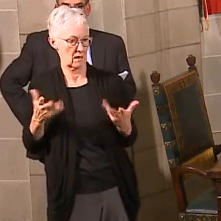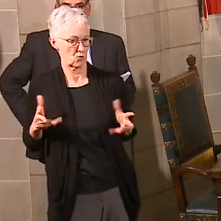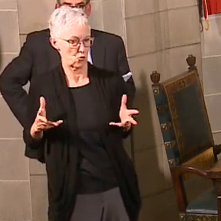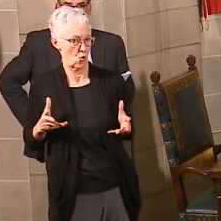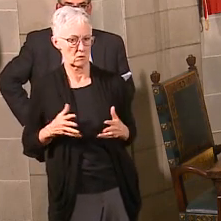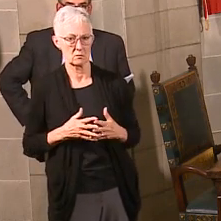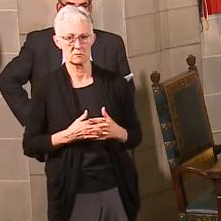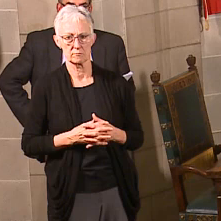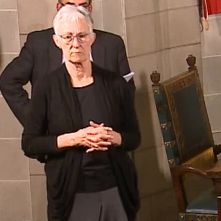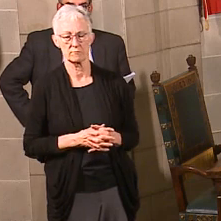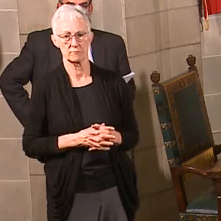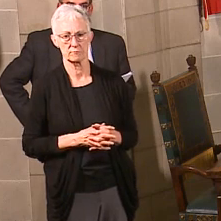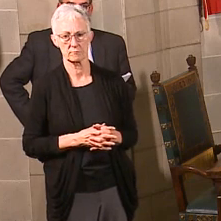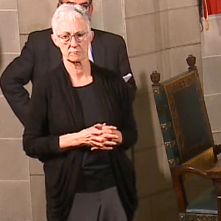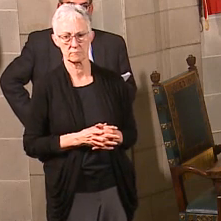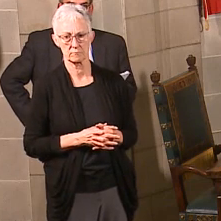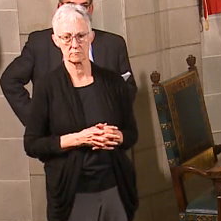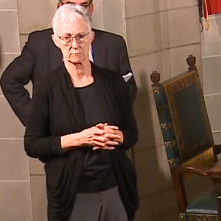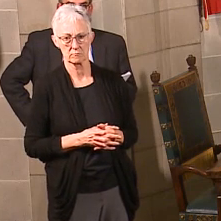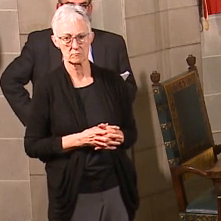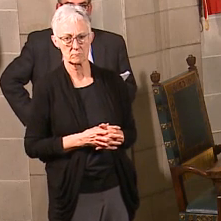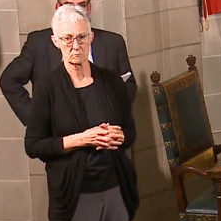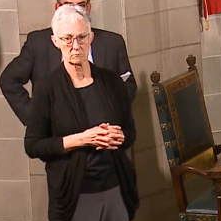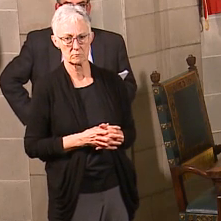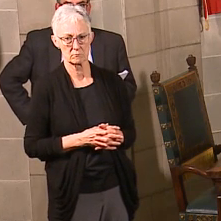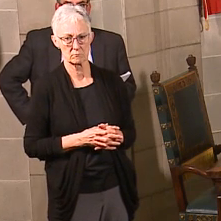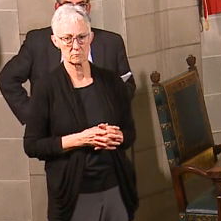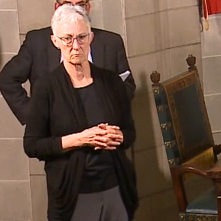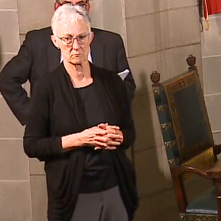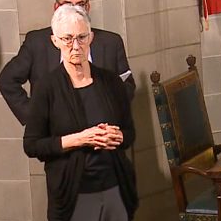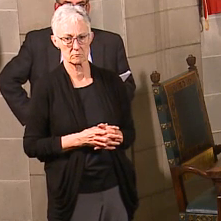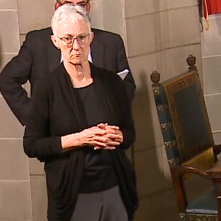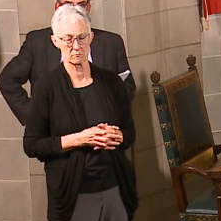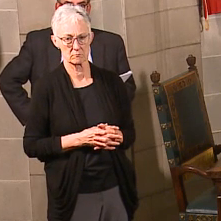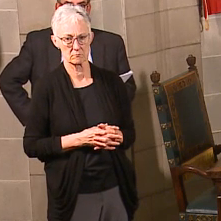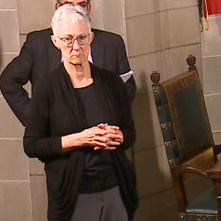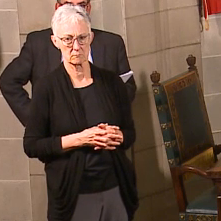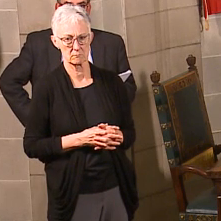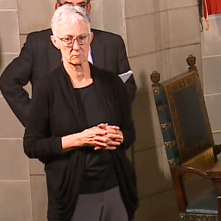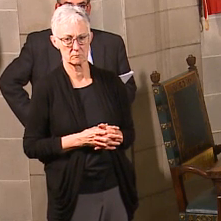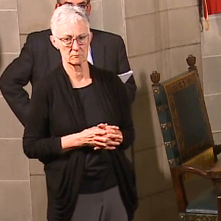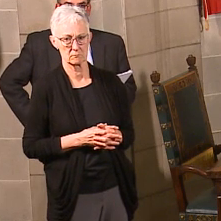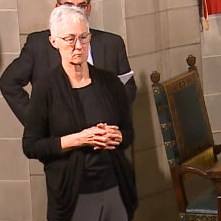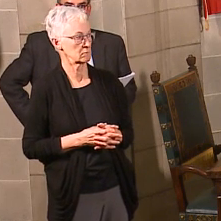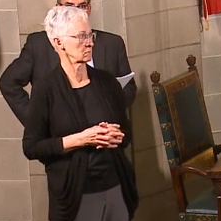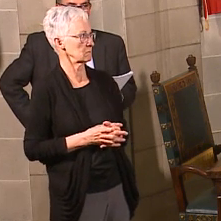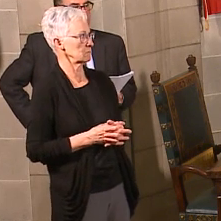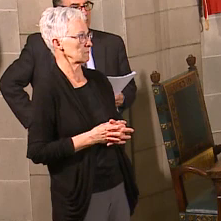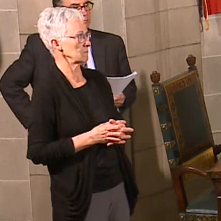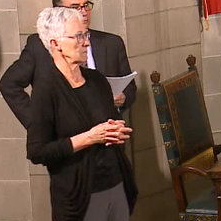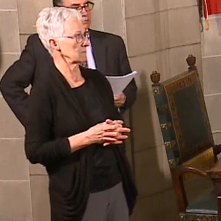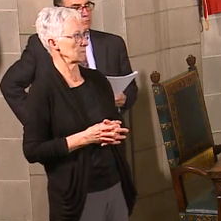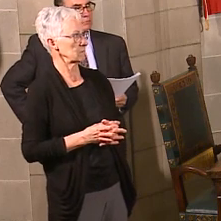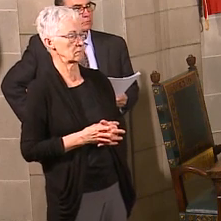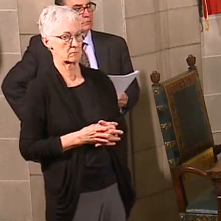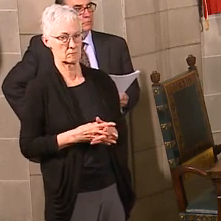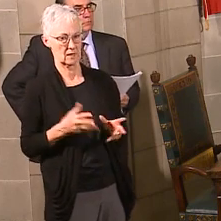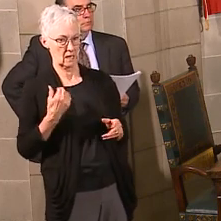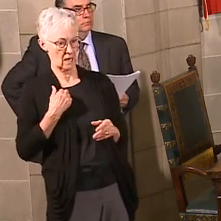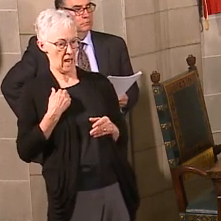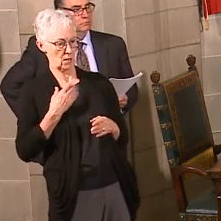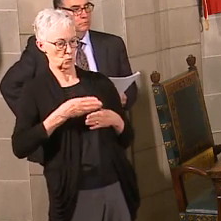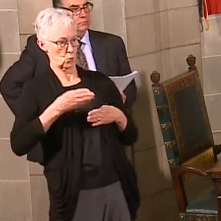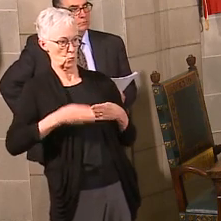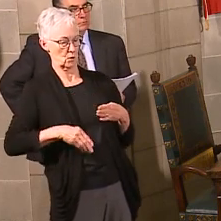Yeah, John. You mentioned the testing capacity has increased. We were at that 800,000 range for a while. Do you know what it is now? Well, over the weekend, we